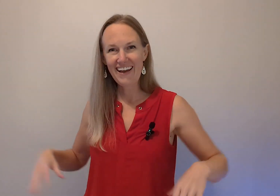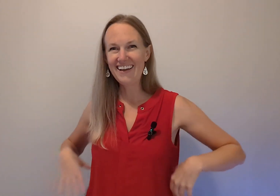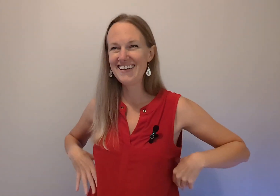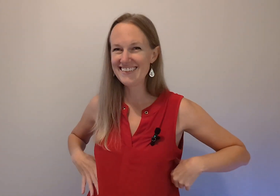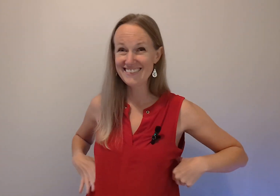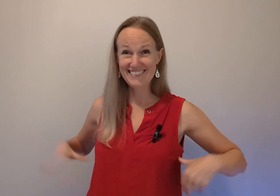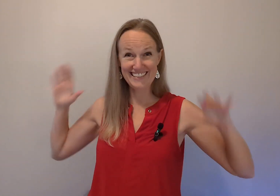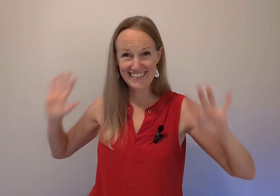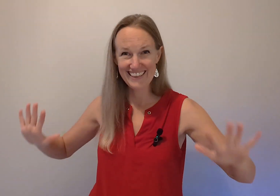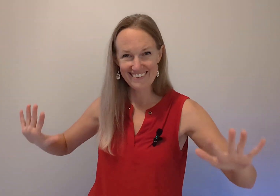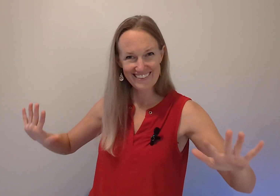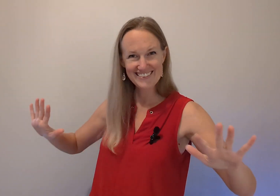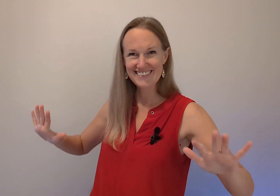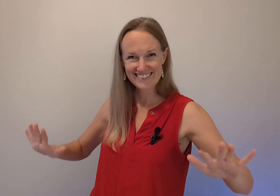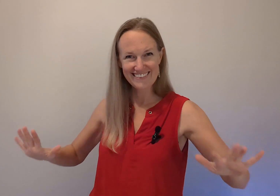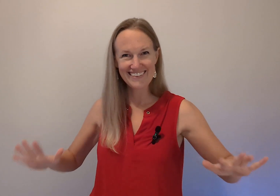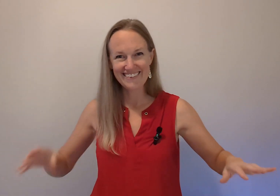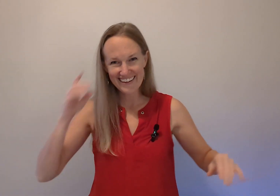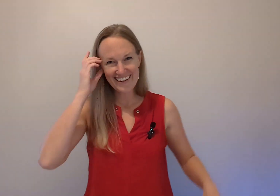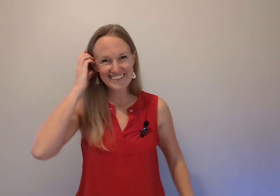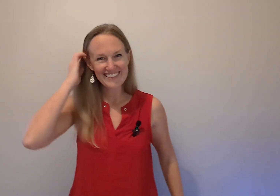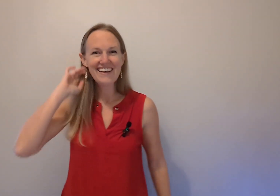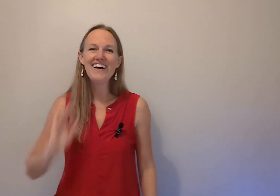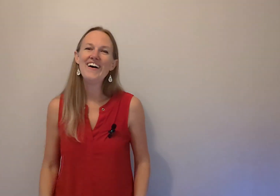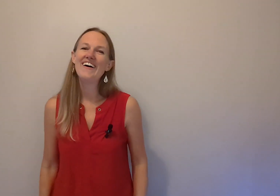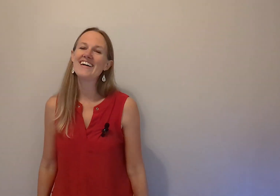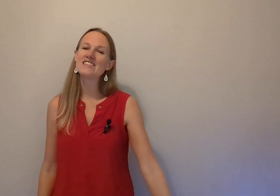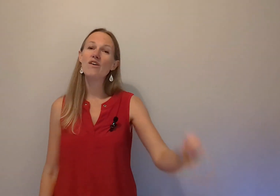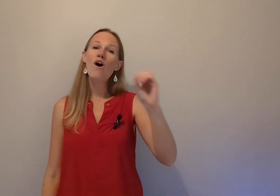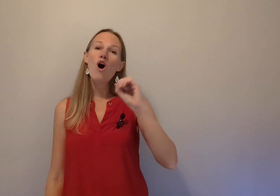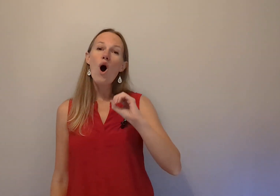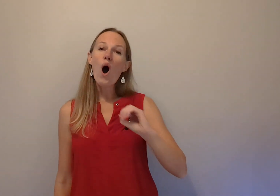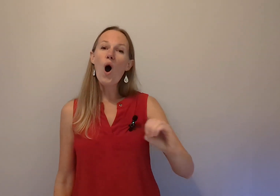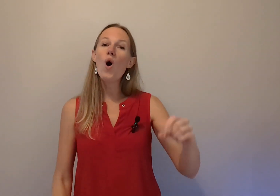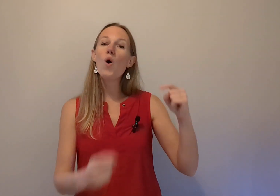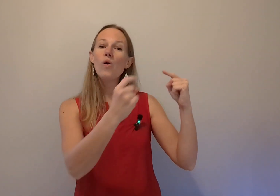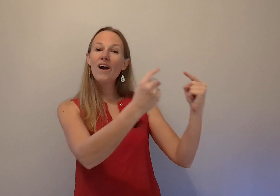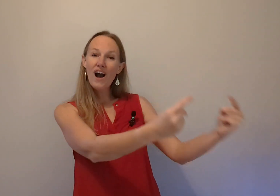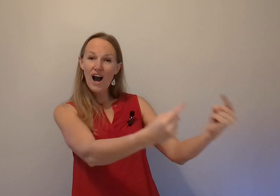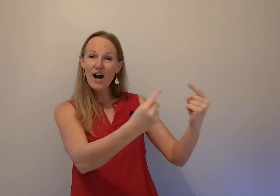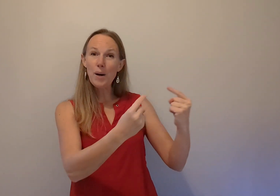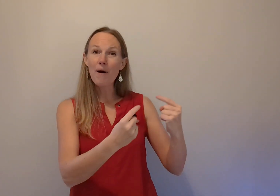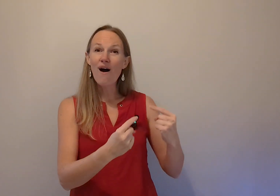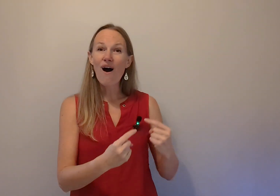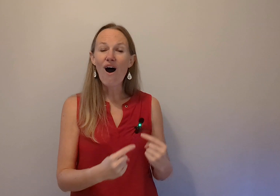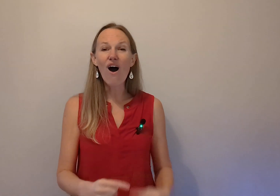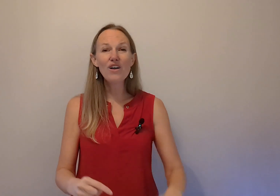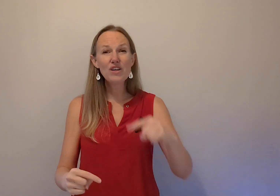okay. So just get through this tutorial, okay, guys? Okay, so, oh, come, all